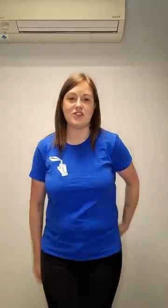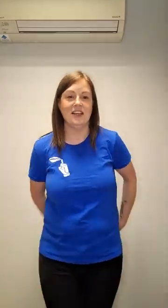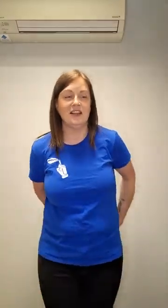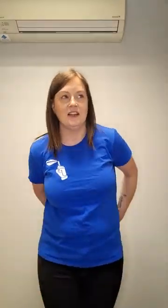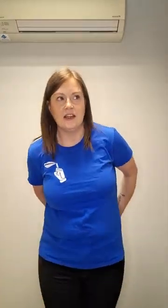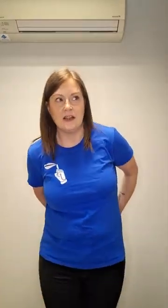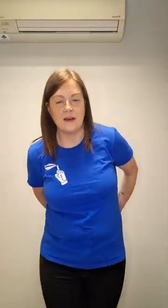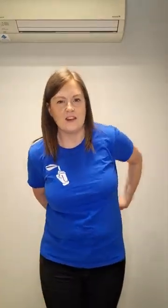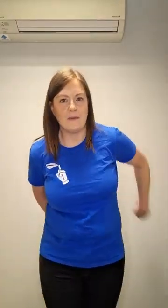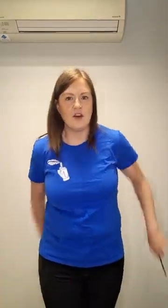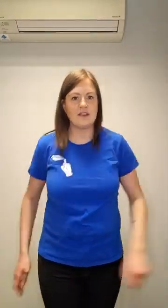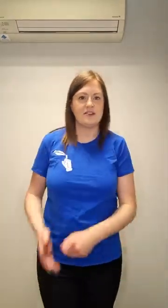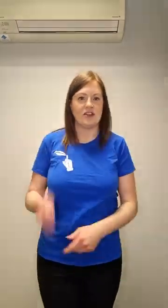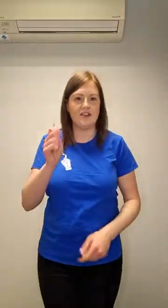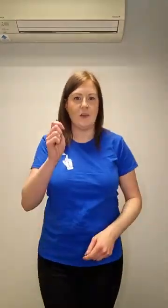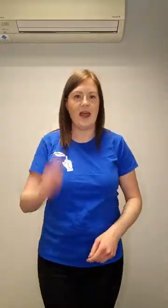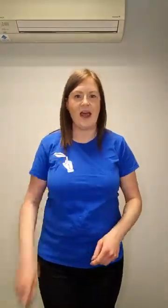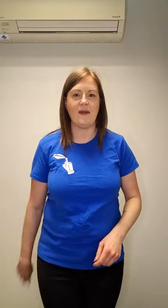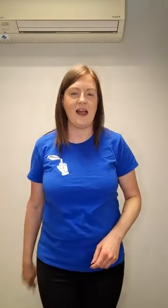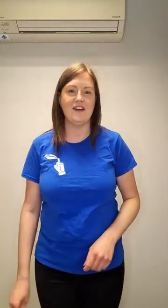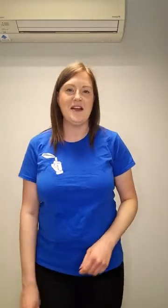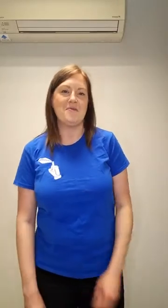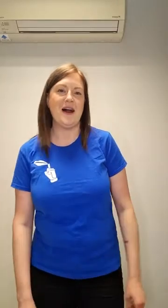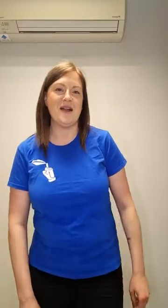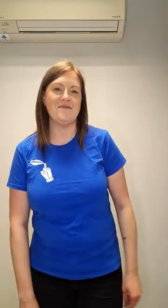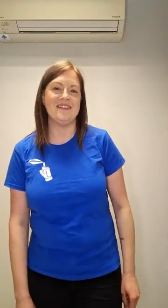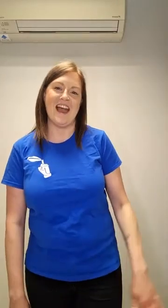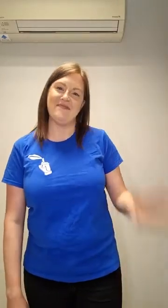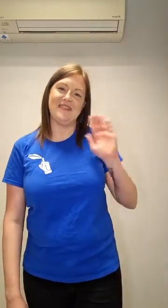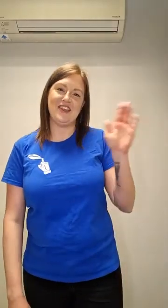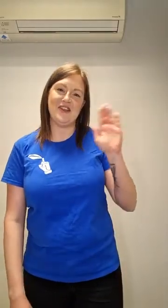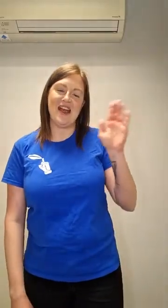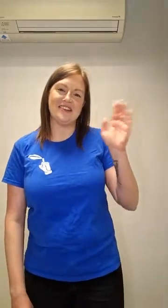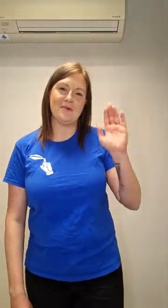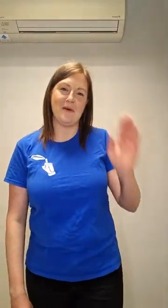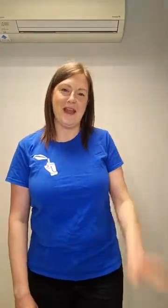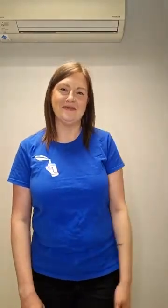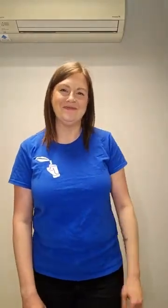Get my trusty little pen out now, but yeah, thank you and goodbye.